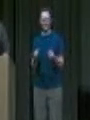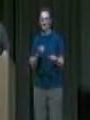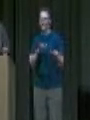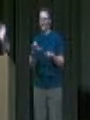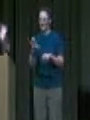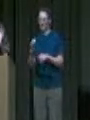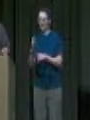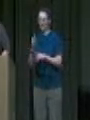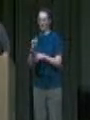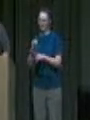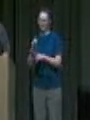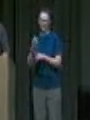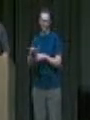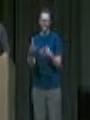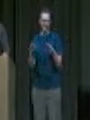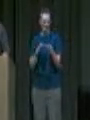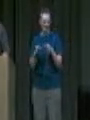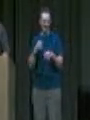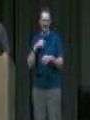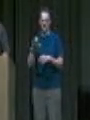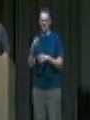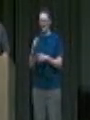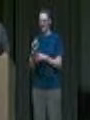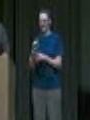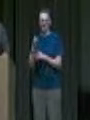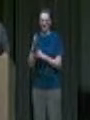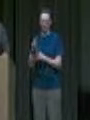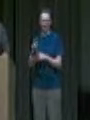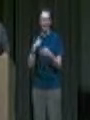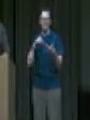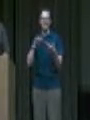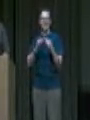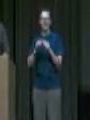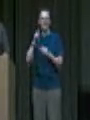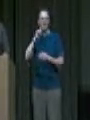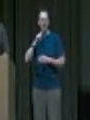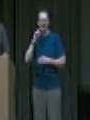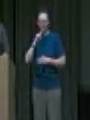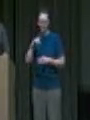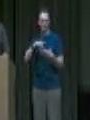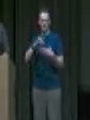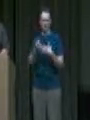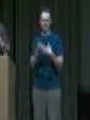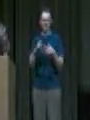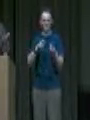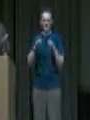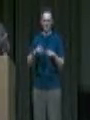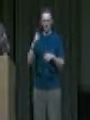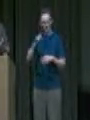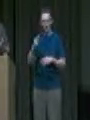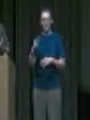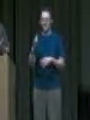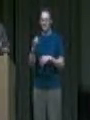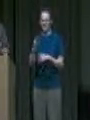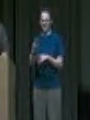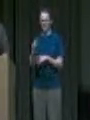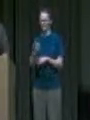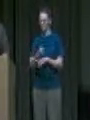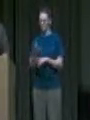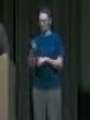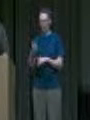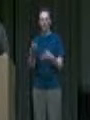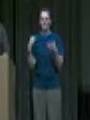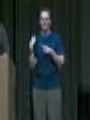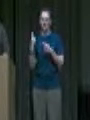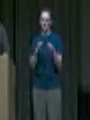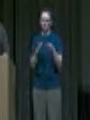Courtney said, I'm Heather Ullinger. I'm the City of Akron's project manager for Gorge Dam Removal. We've been talking a lot about the